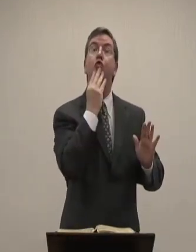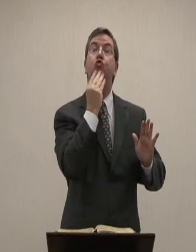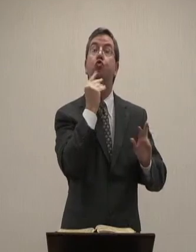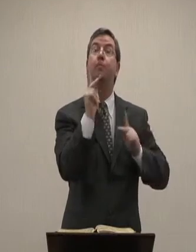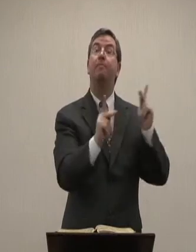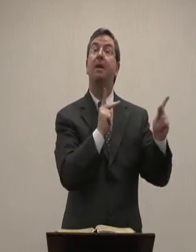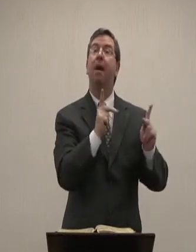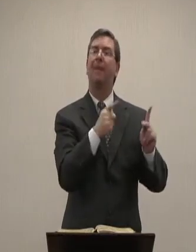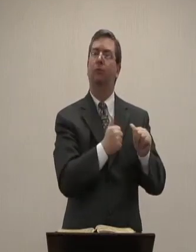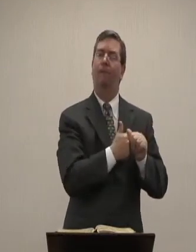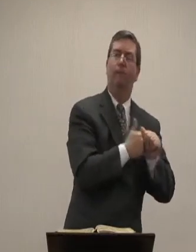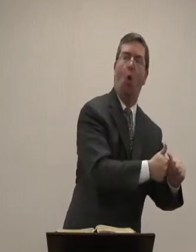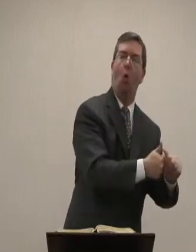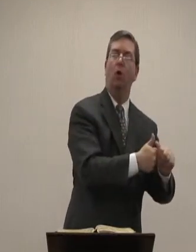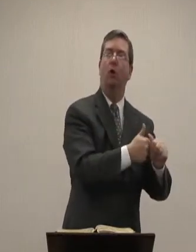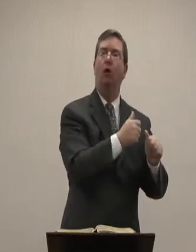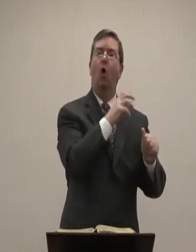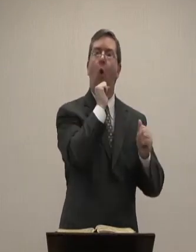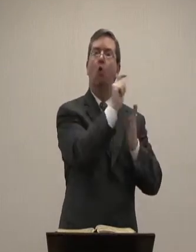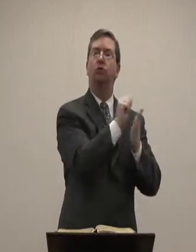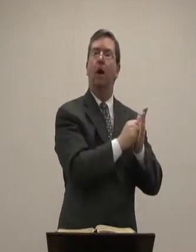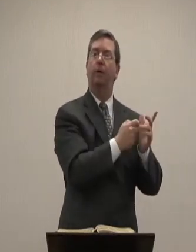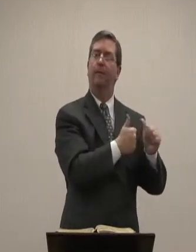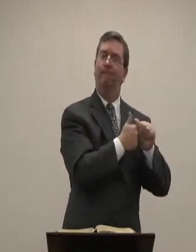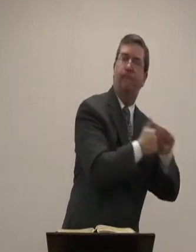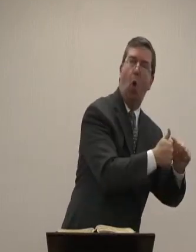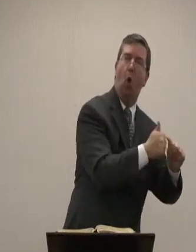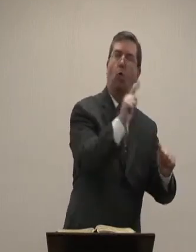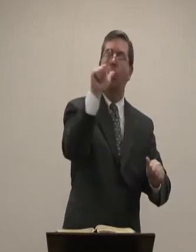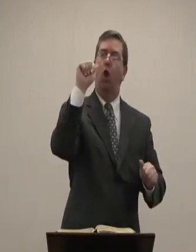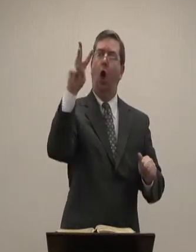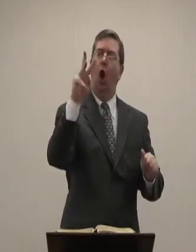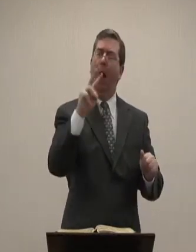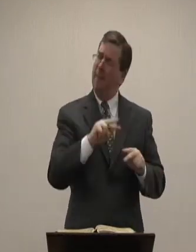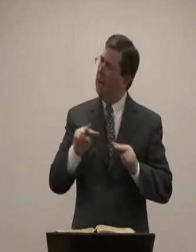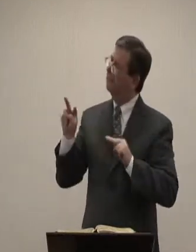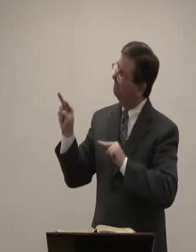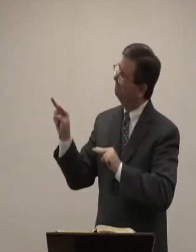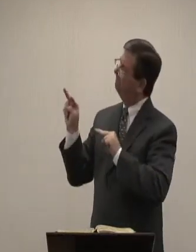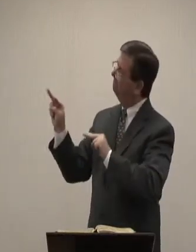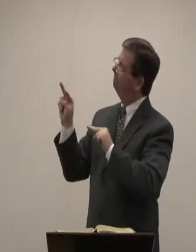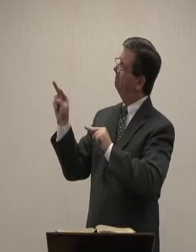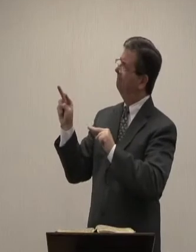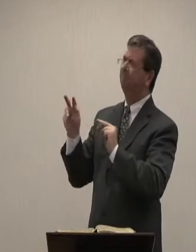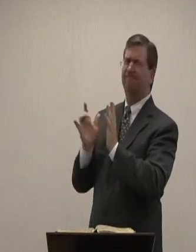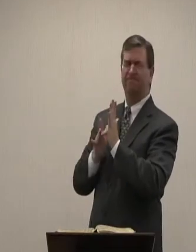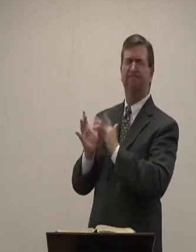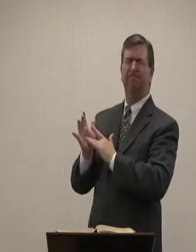And he taught them about the Old Testament and the laws of Moses and that they must follow the law.